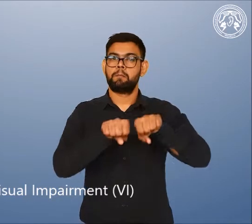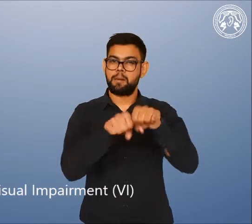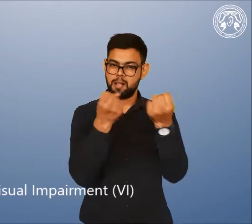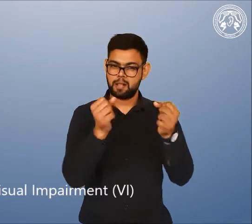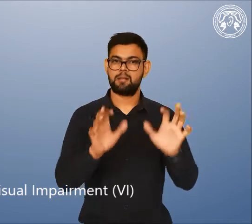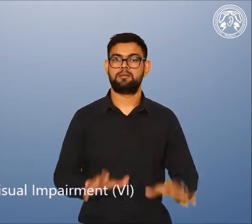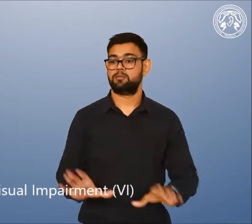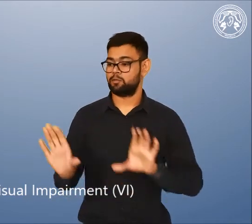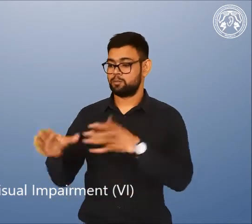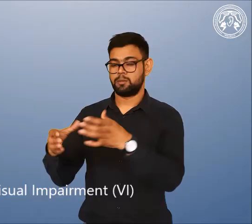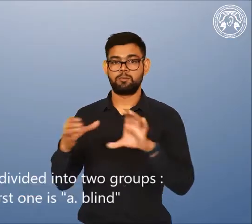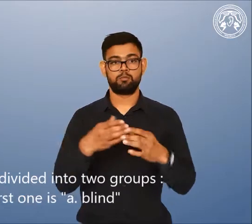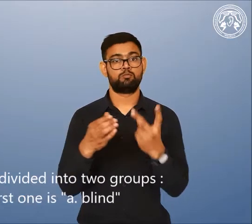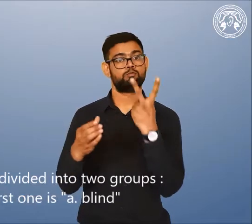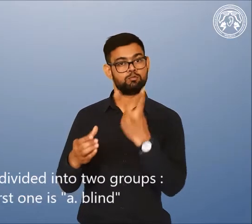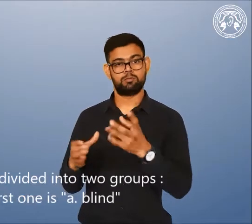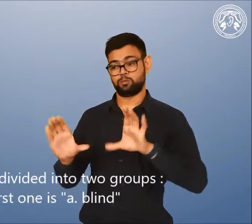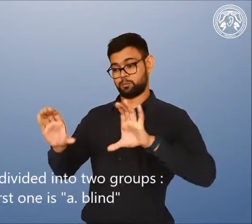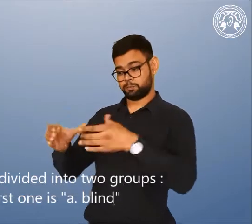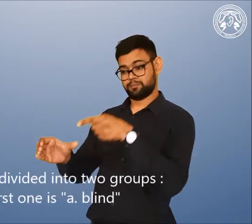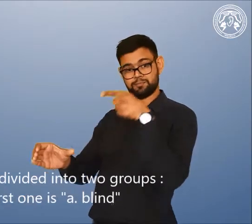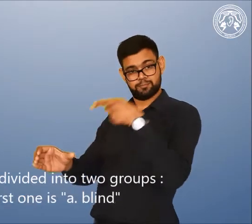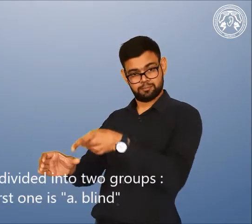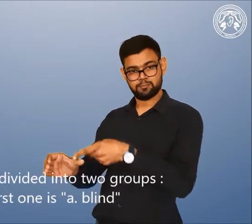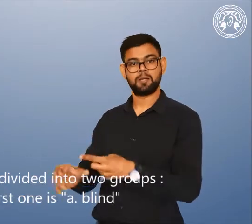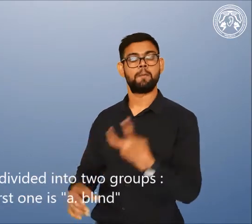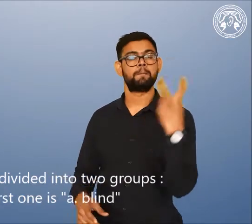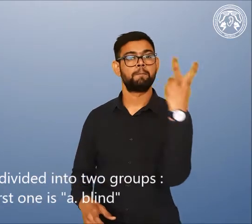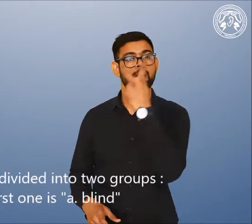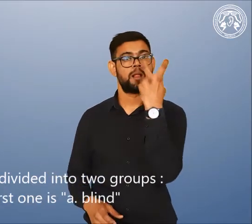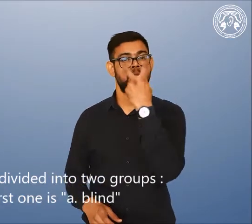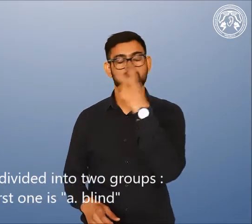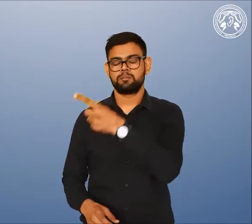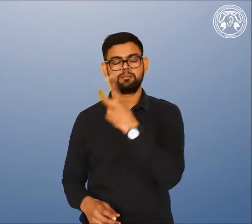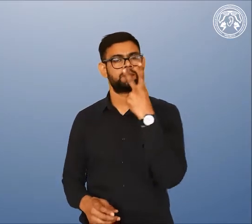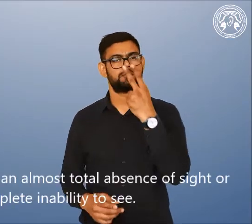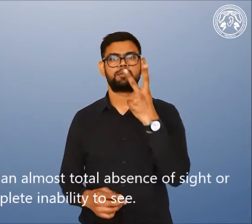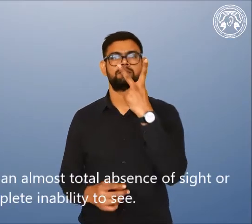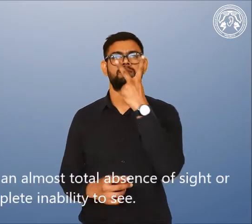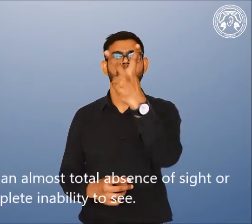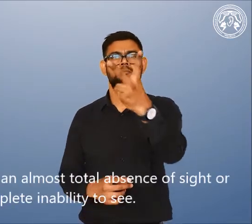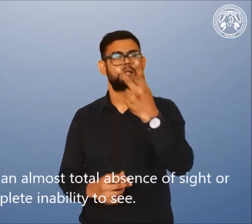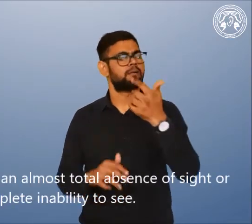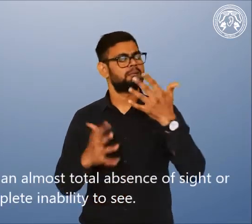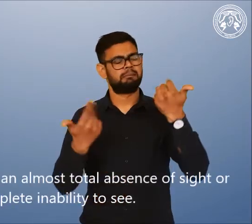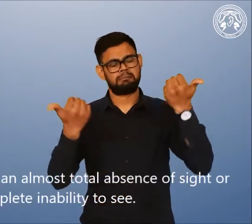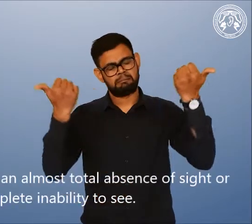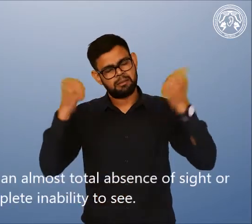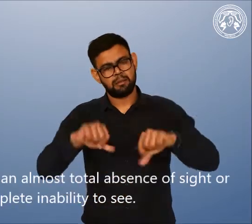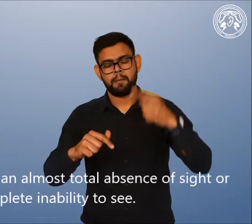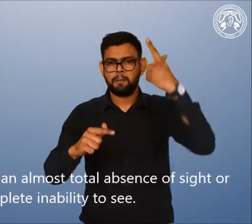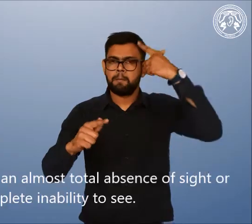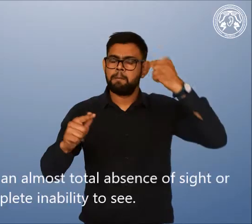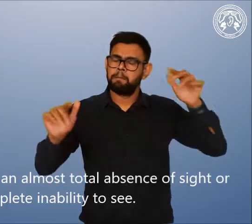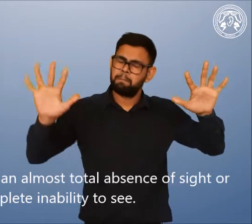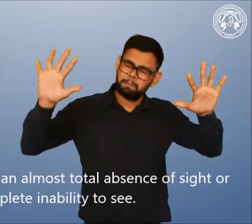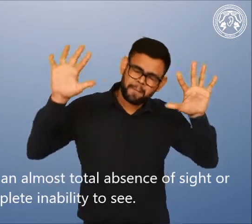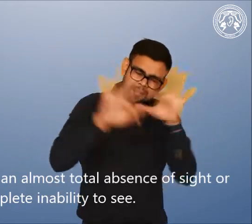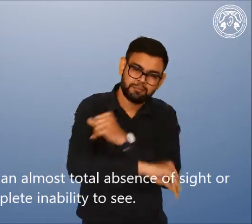B. Visual impairment, VI. VI is subdivided into two groups. First one is blindness. Blindness denotes an almost total absence of